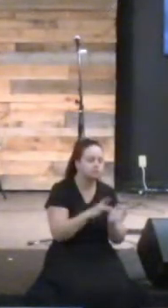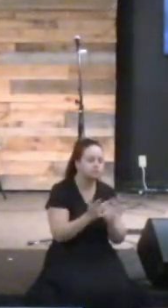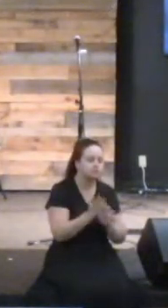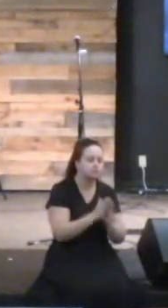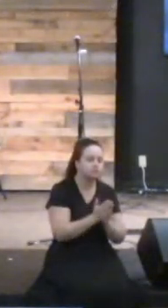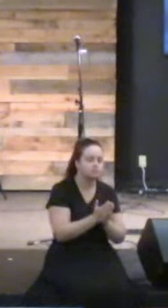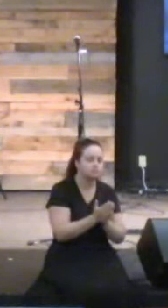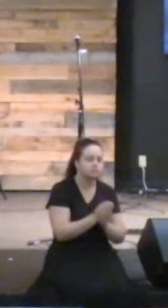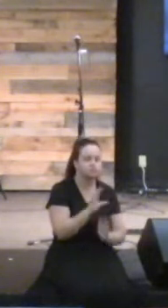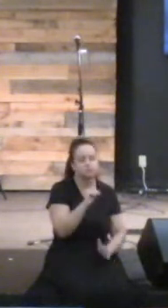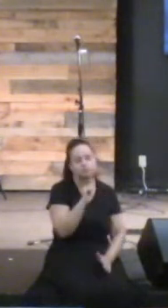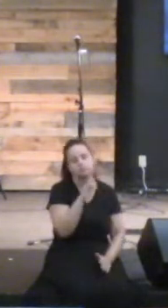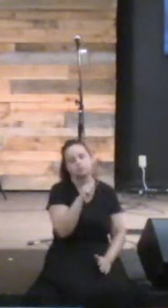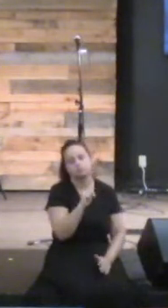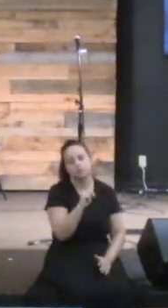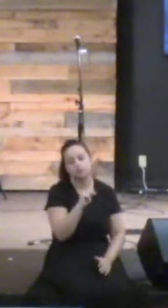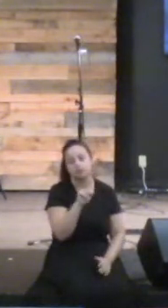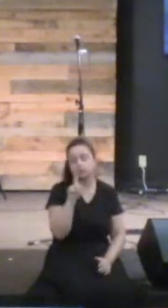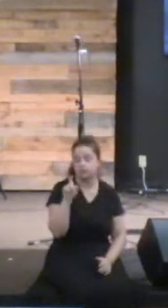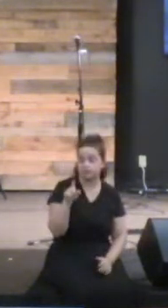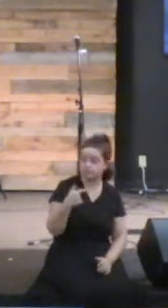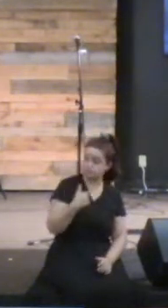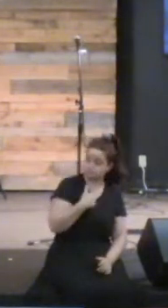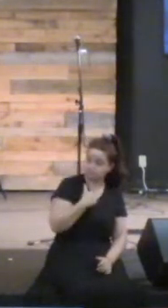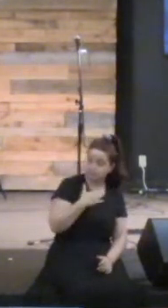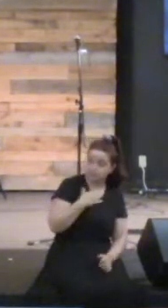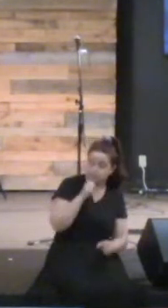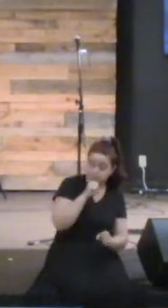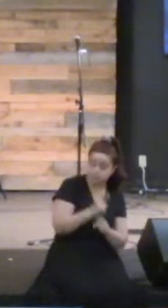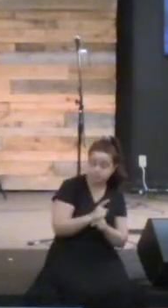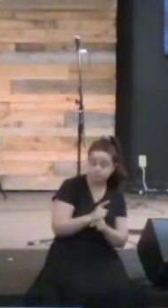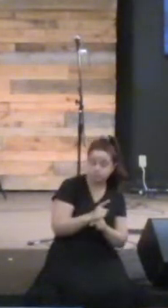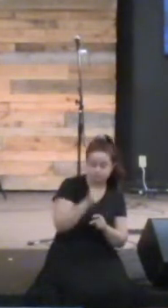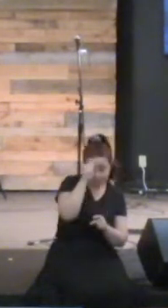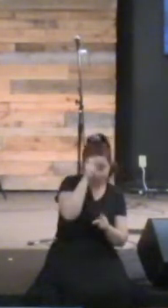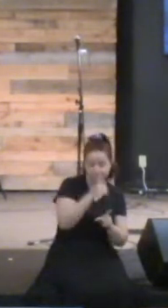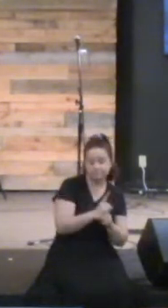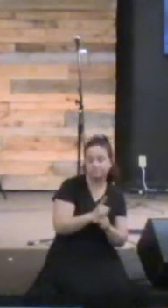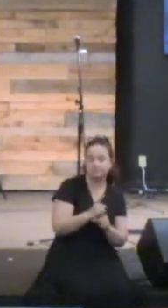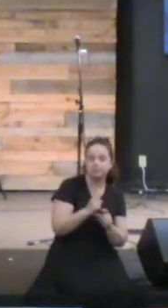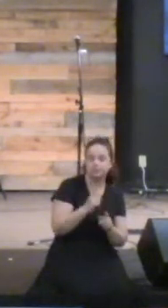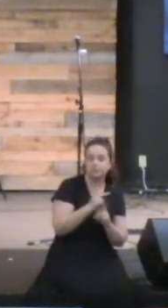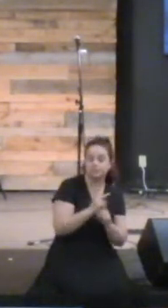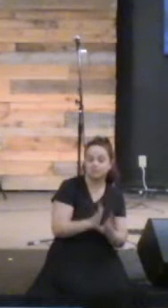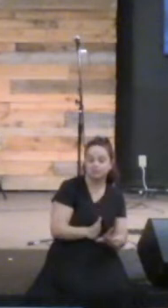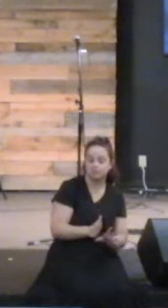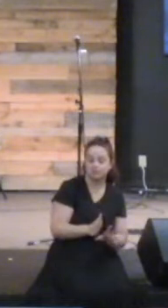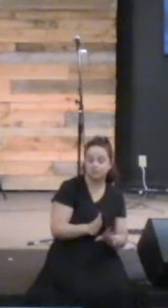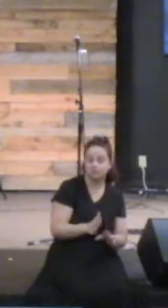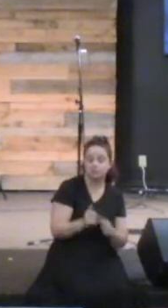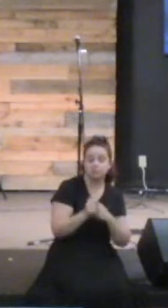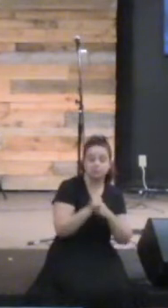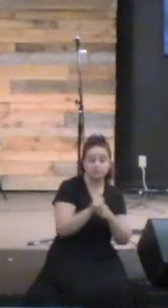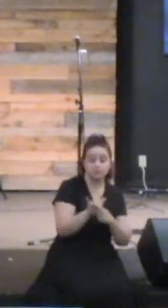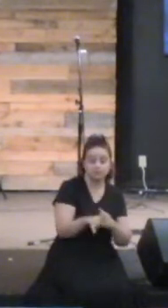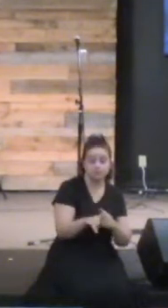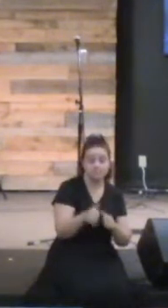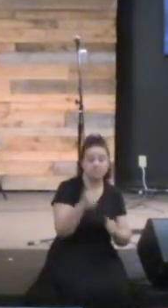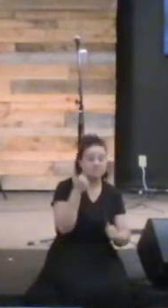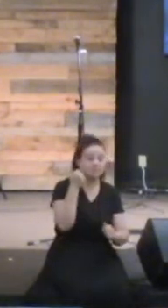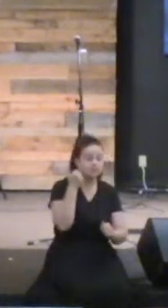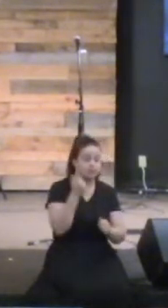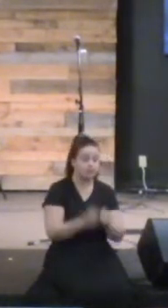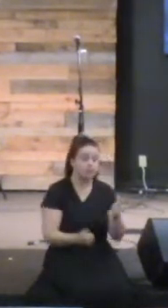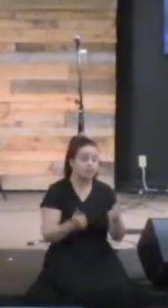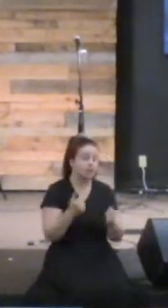that Cain asked am I My Brother's Keeper and what follows is that every single example says